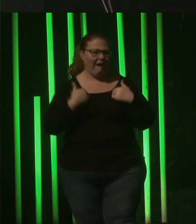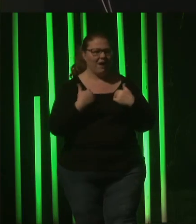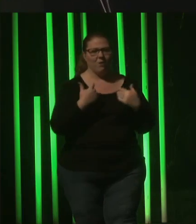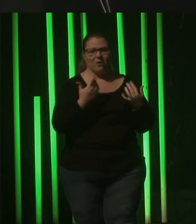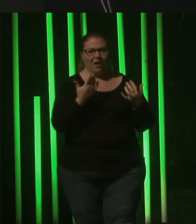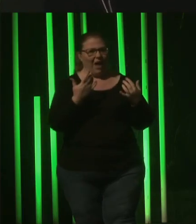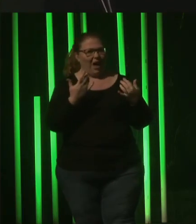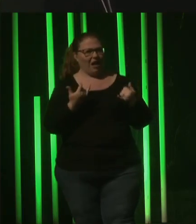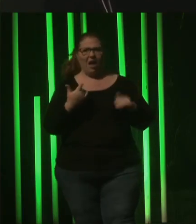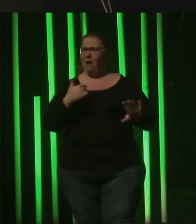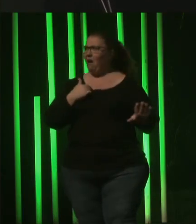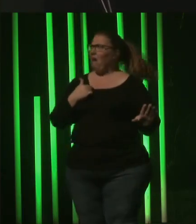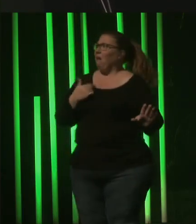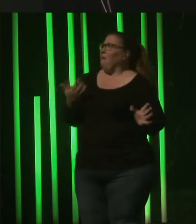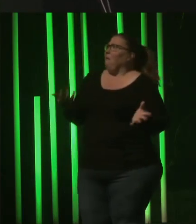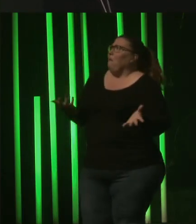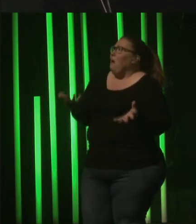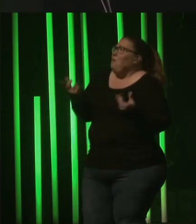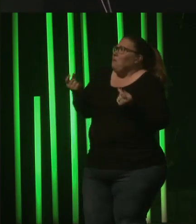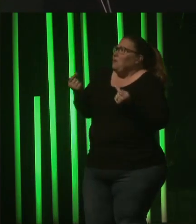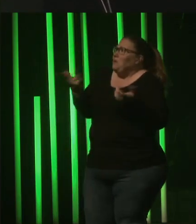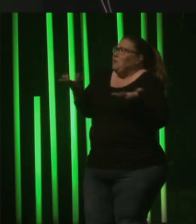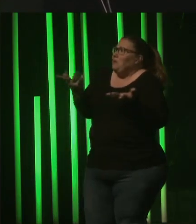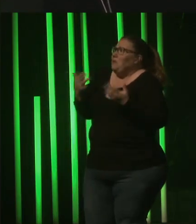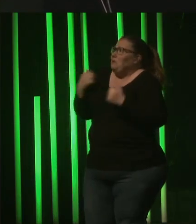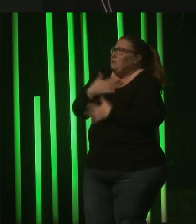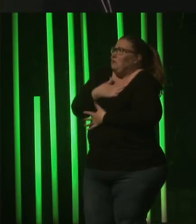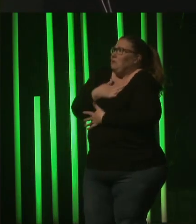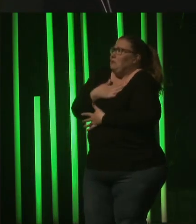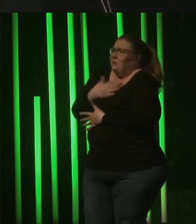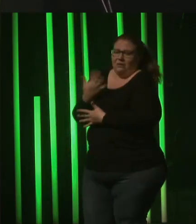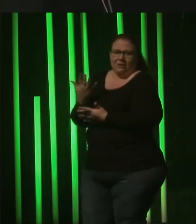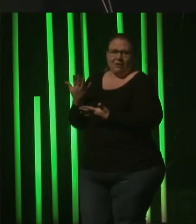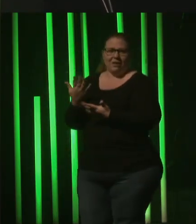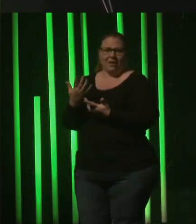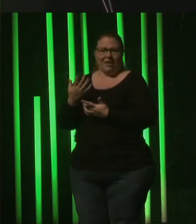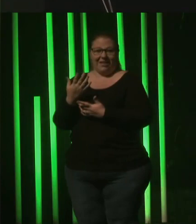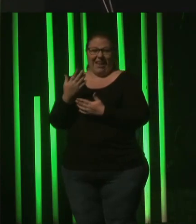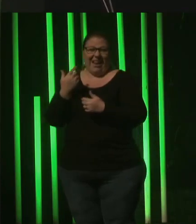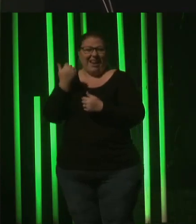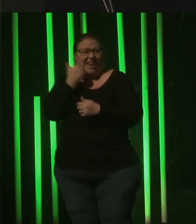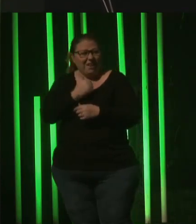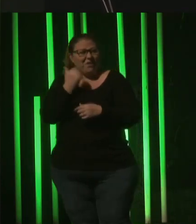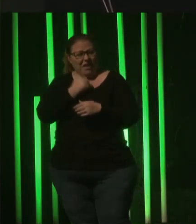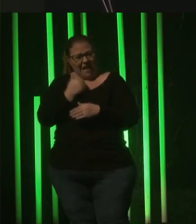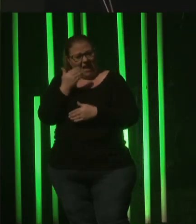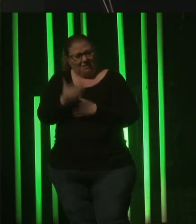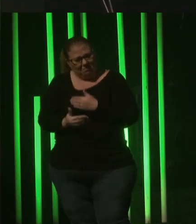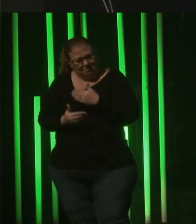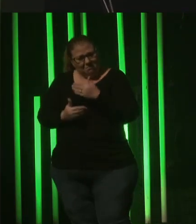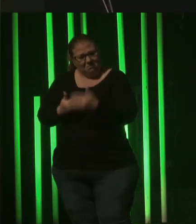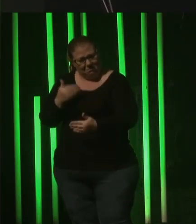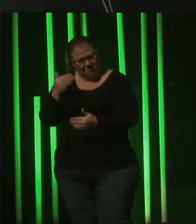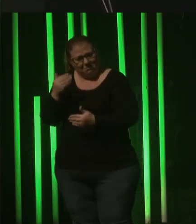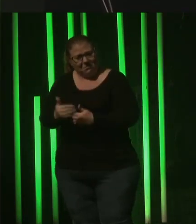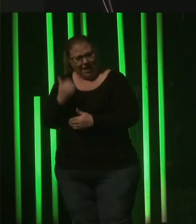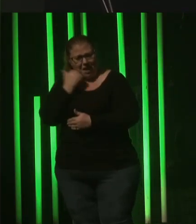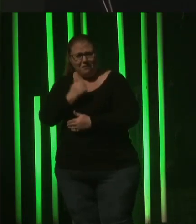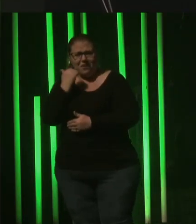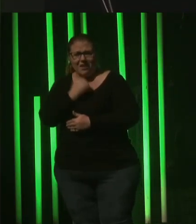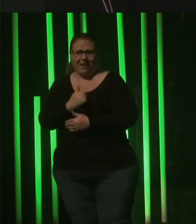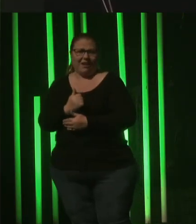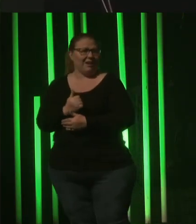they're sitting up here like, oh, what are we going to do? And day after day after day after